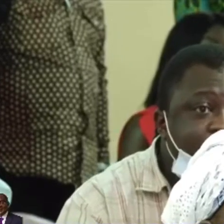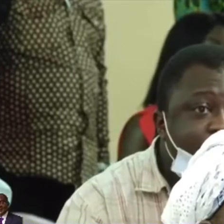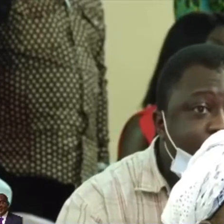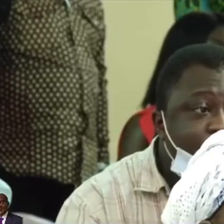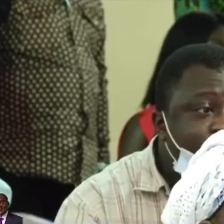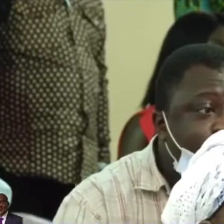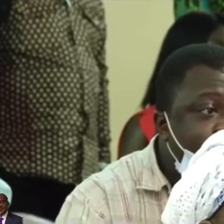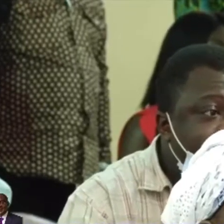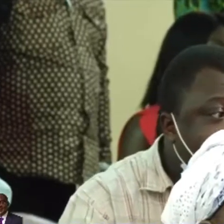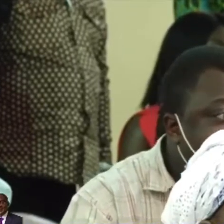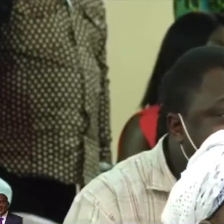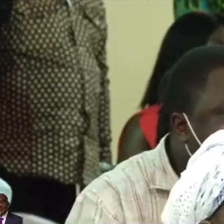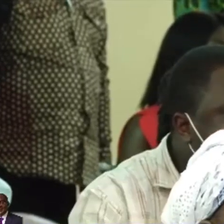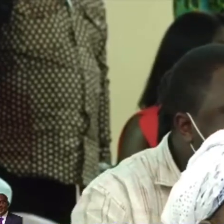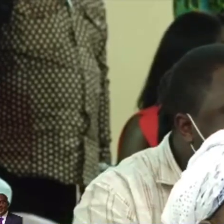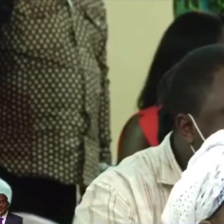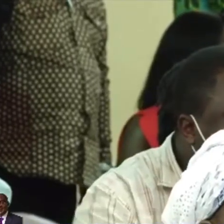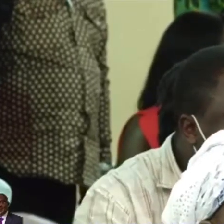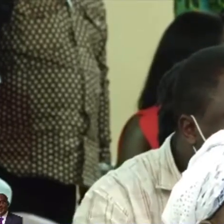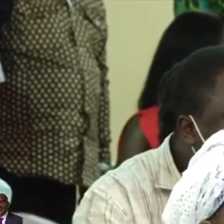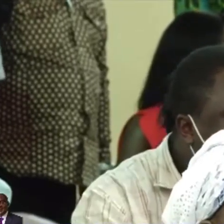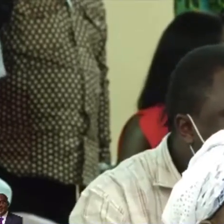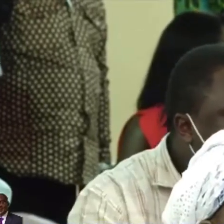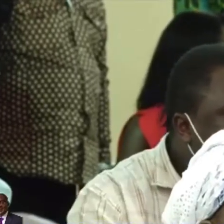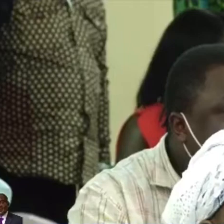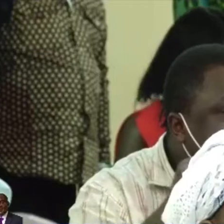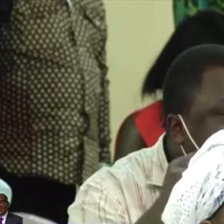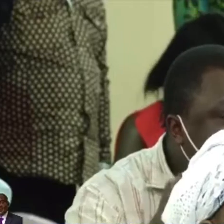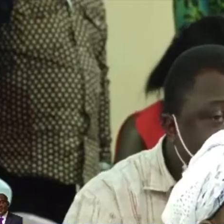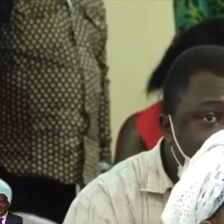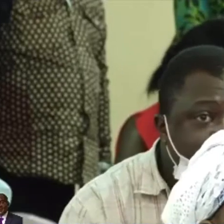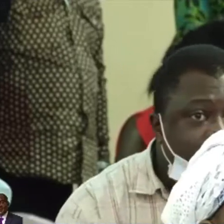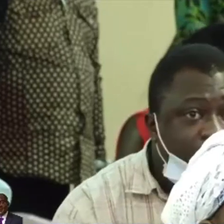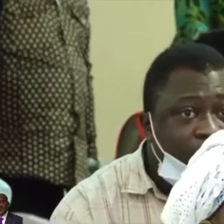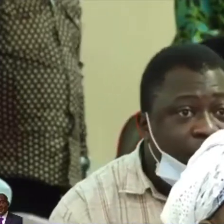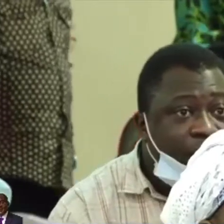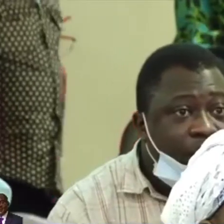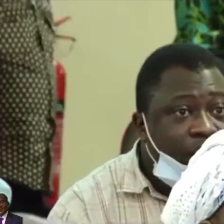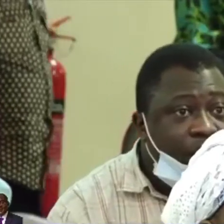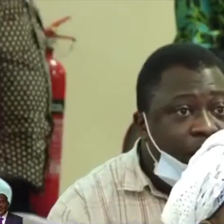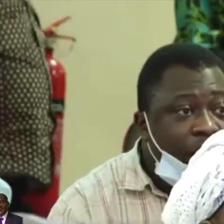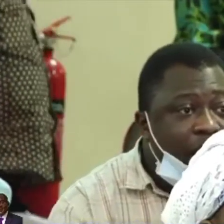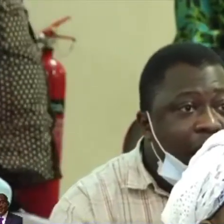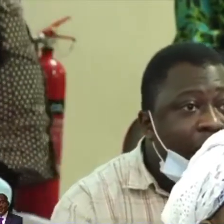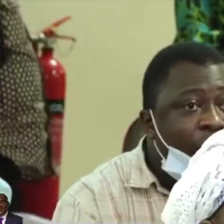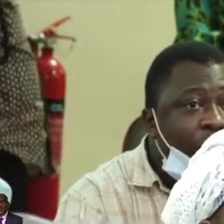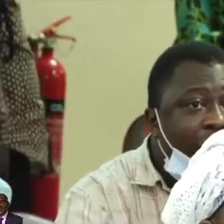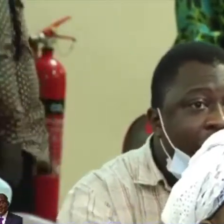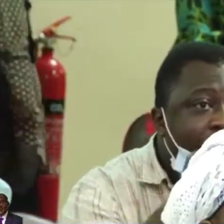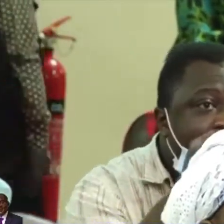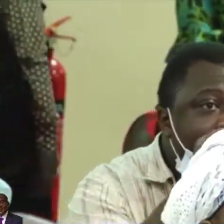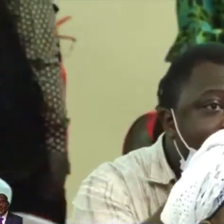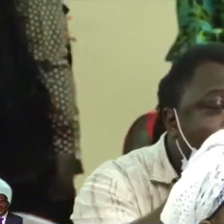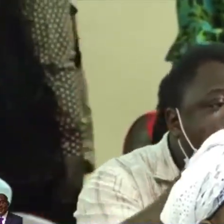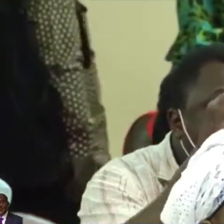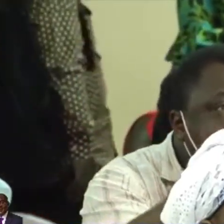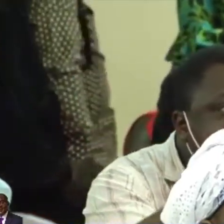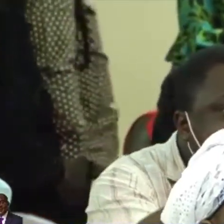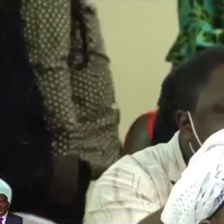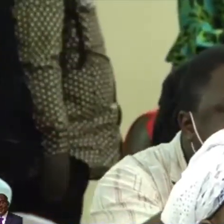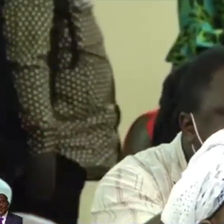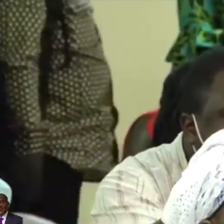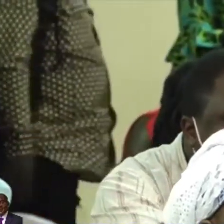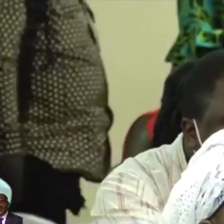mean everybody would want an easy access to any part of the building. How are